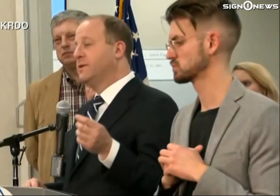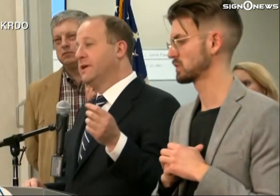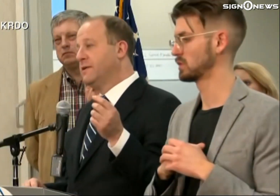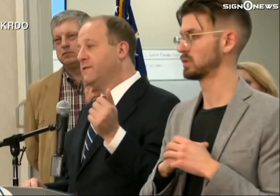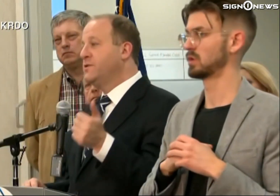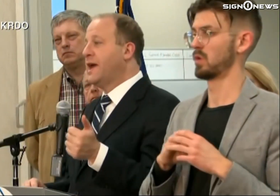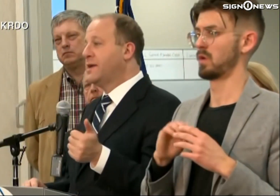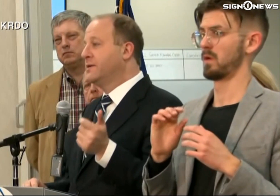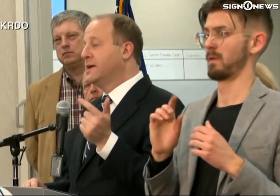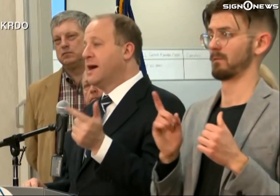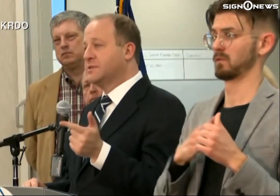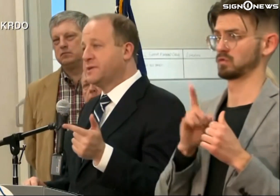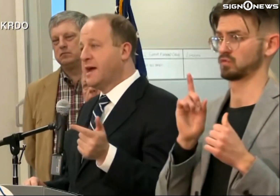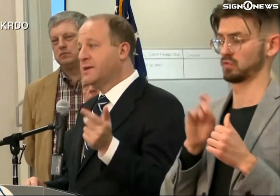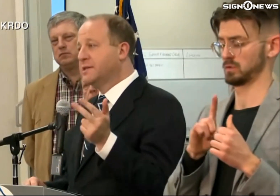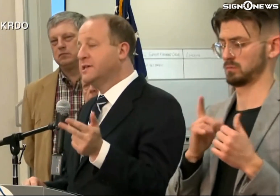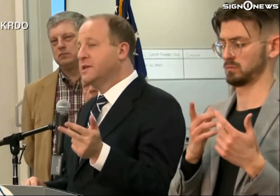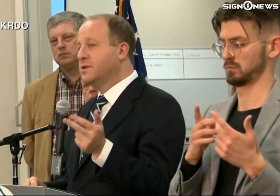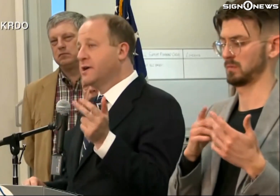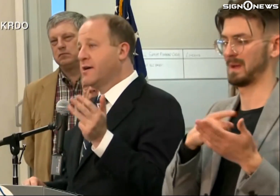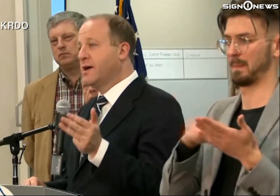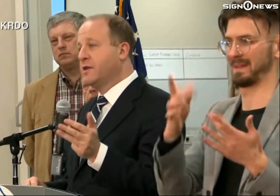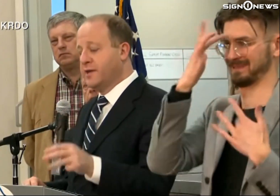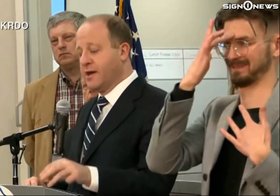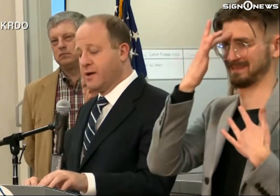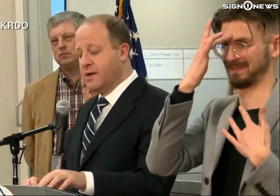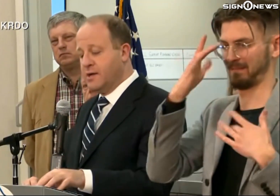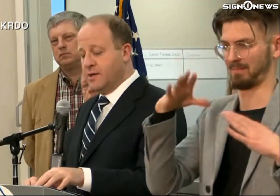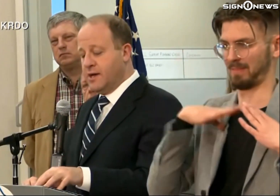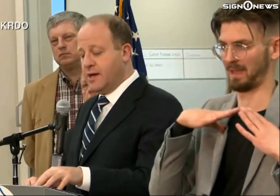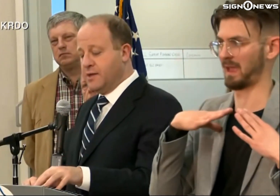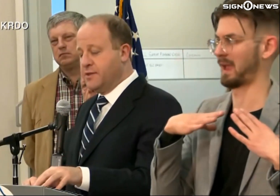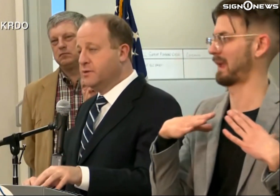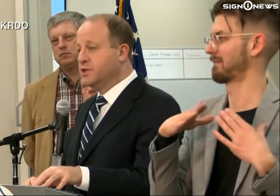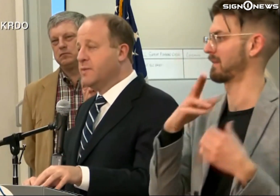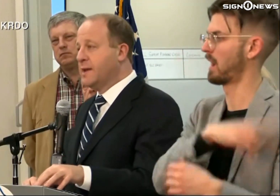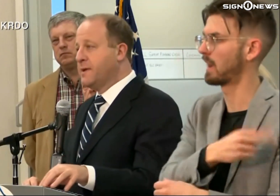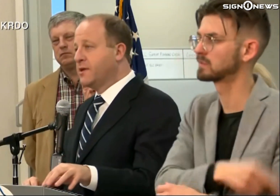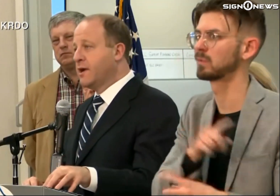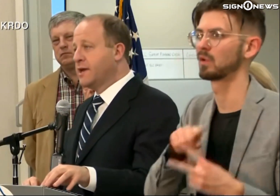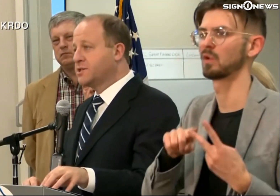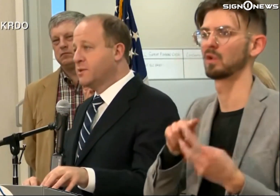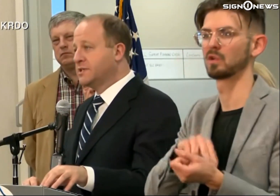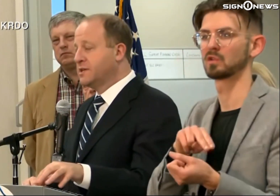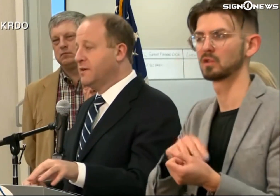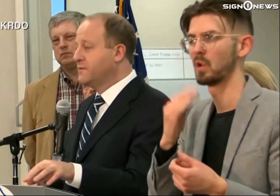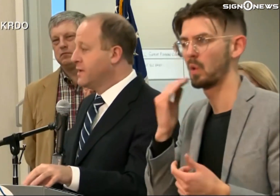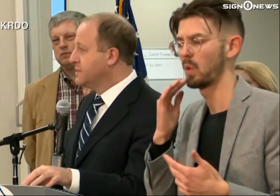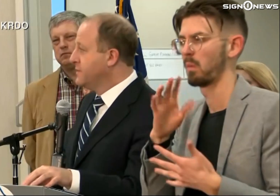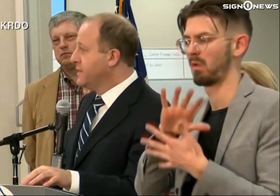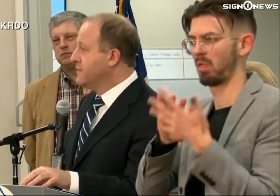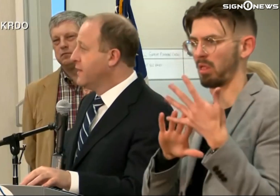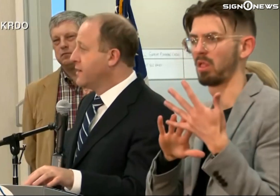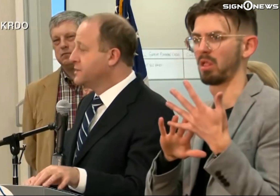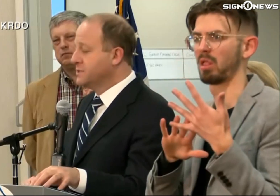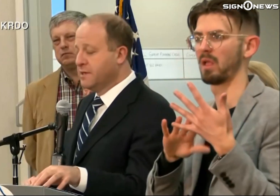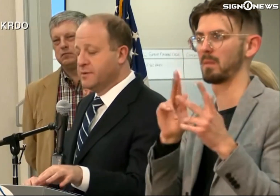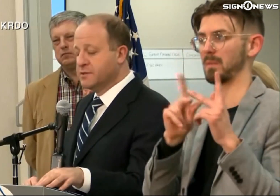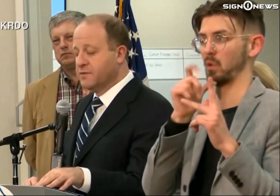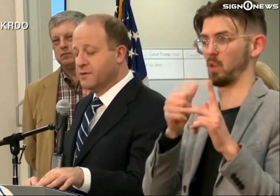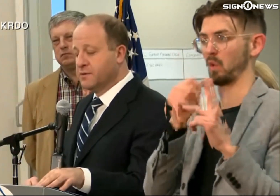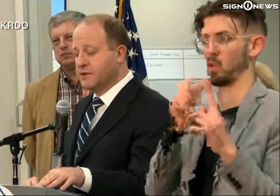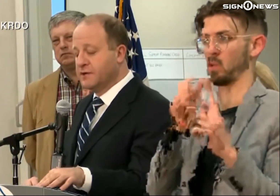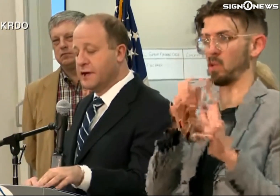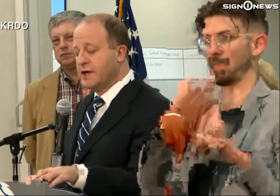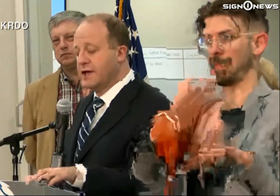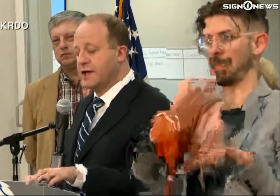for people in food handling, hospitality, senior care, health care, those who might be at greatest risk of transmitting the virus to somebody